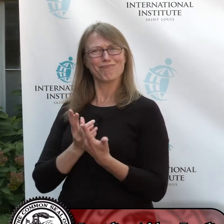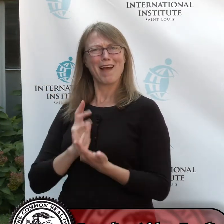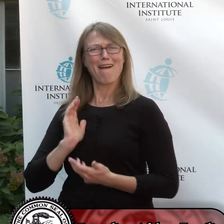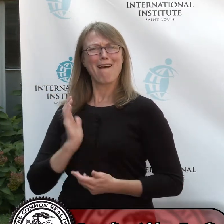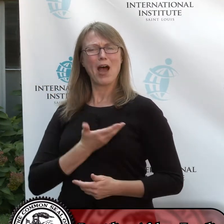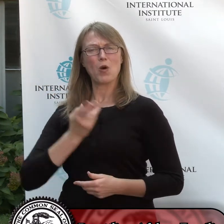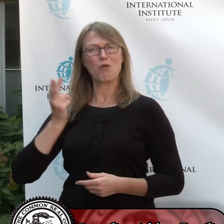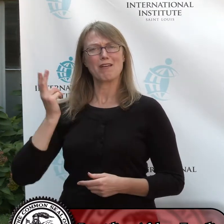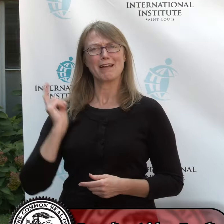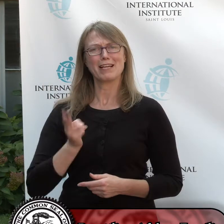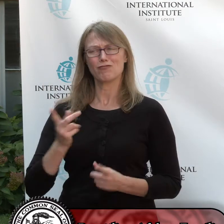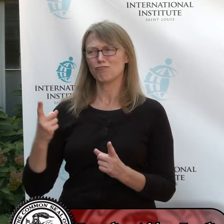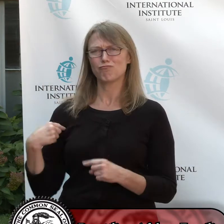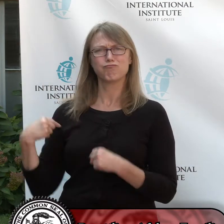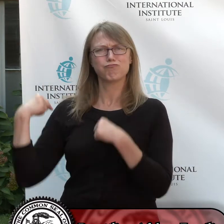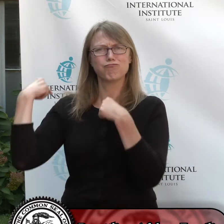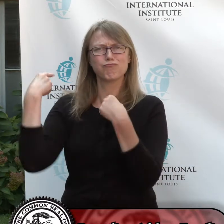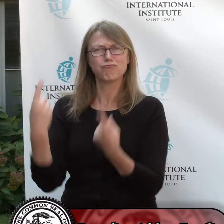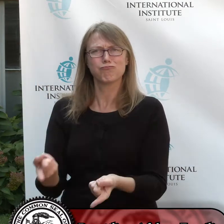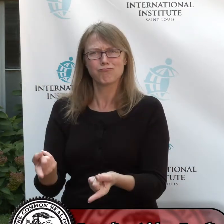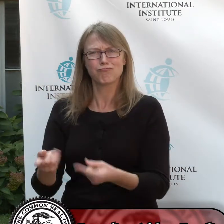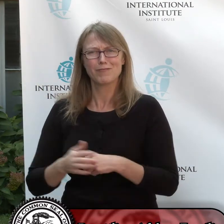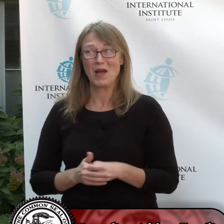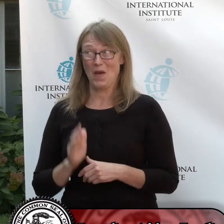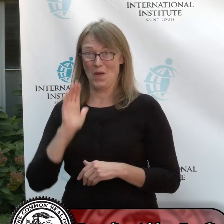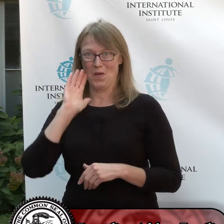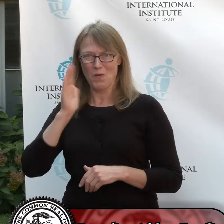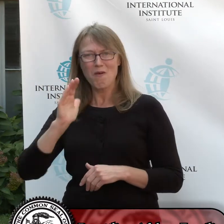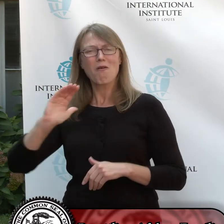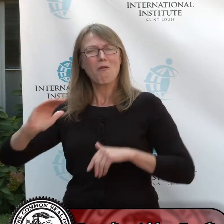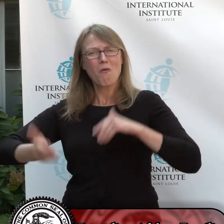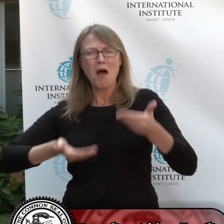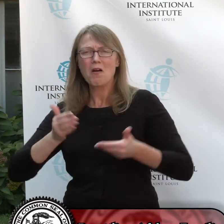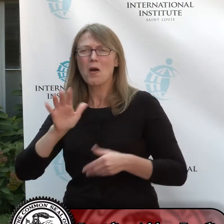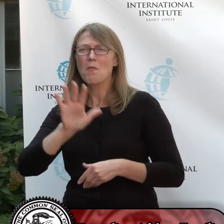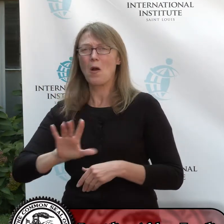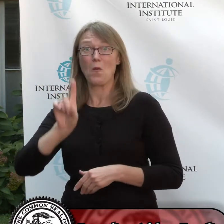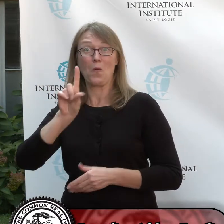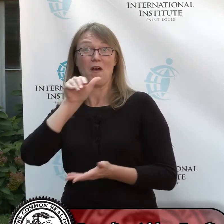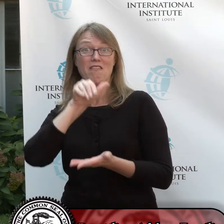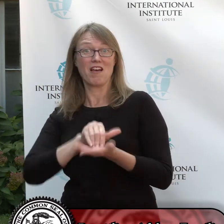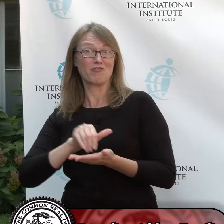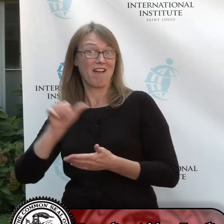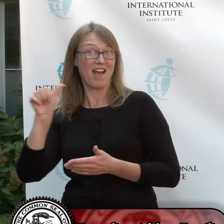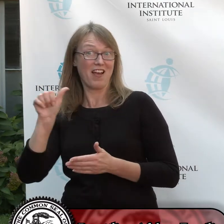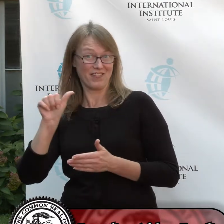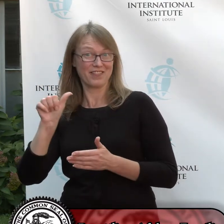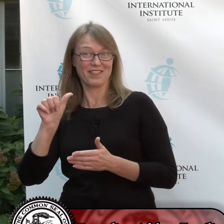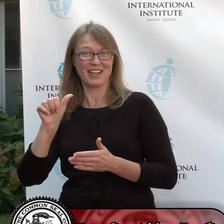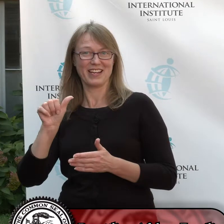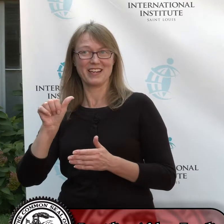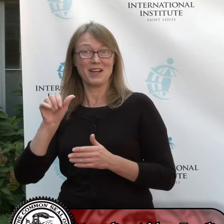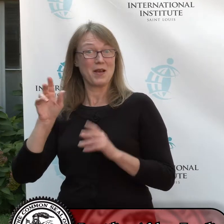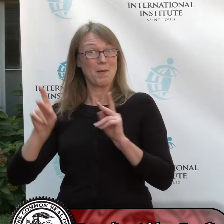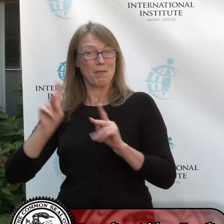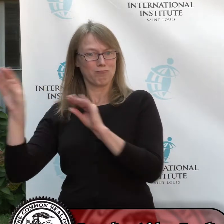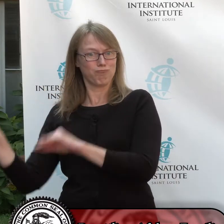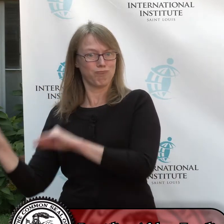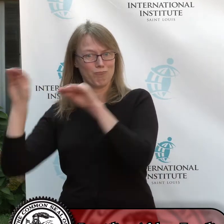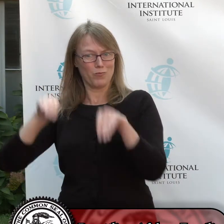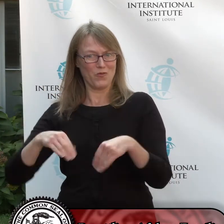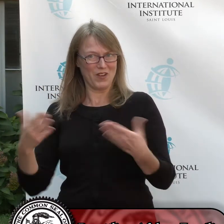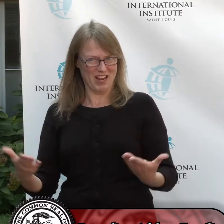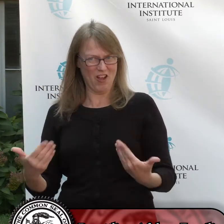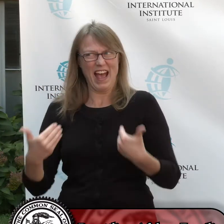legacy by welcoming at least 1,000 Afghan citizens with SIVs. We are no